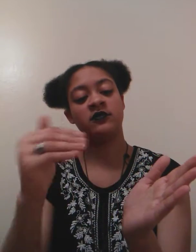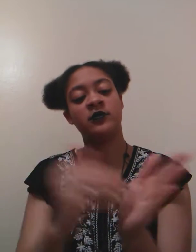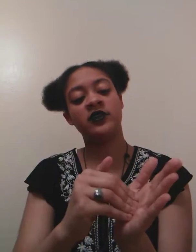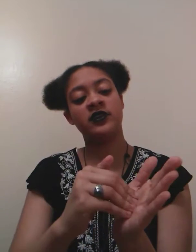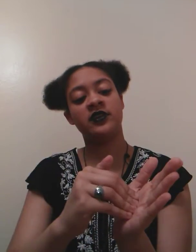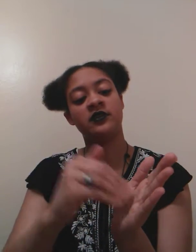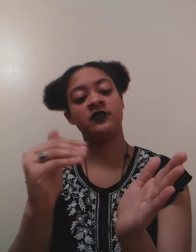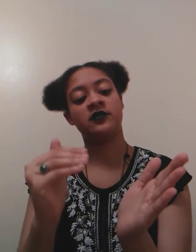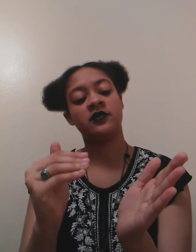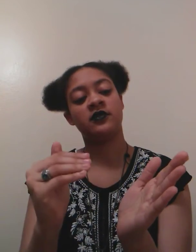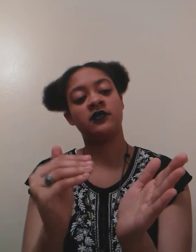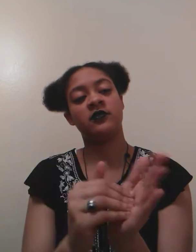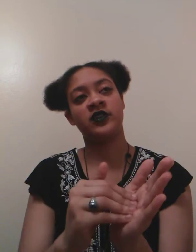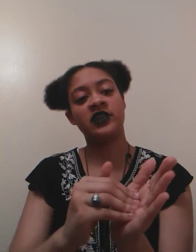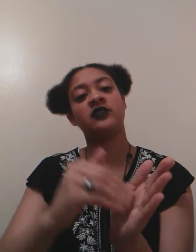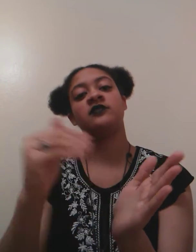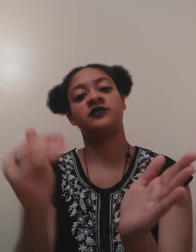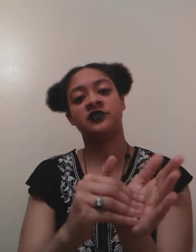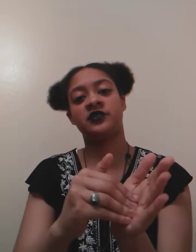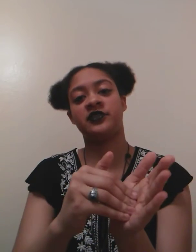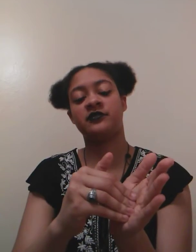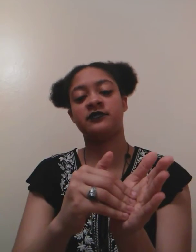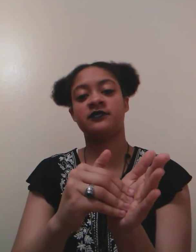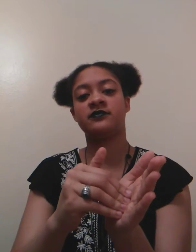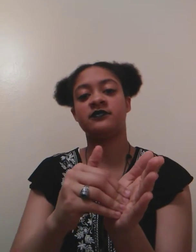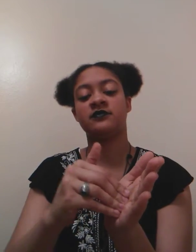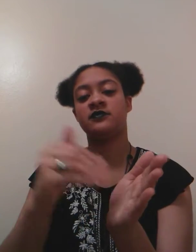1 million, 1 billion, 1 trillion.